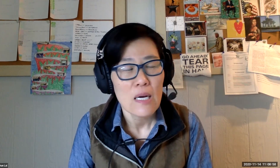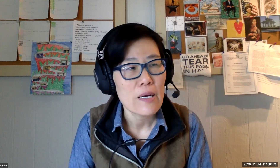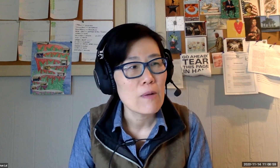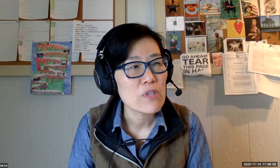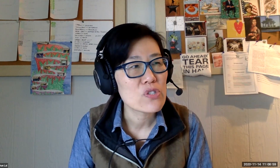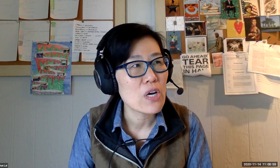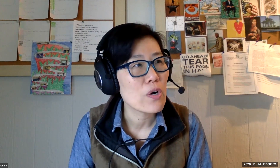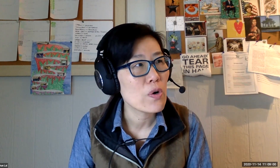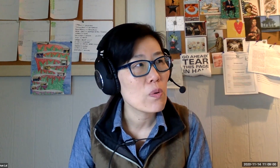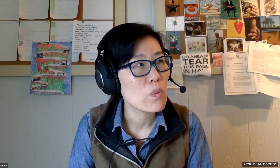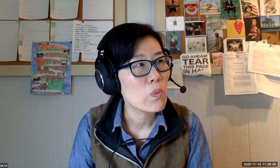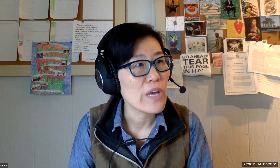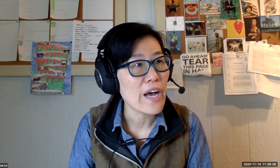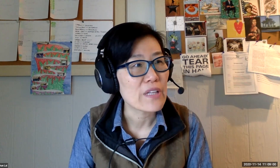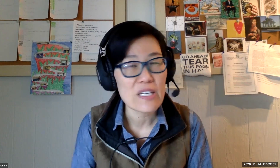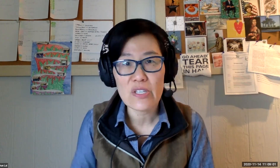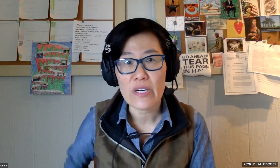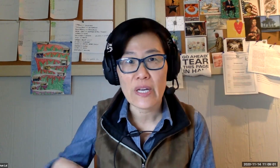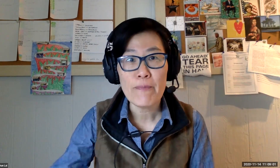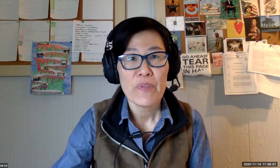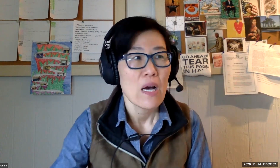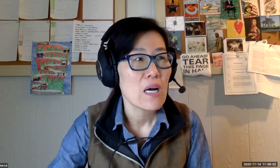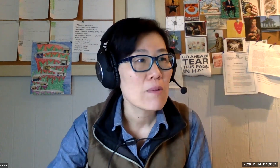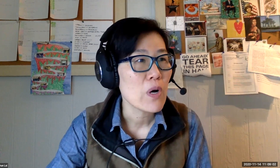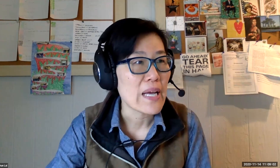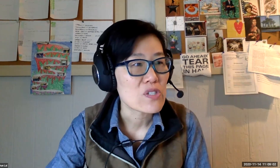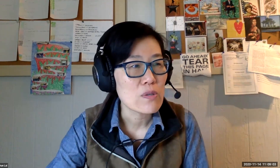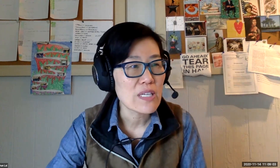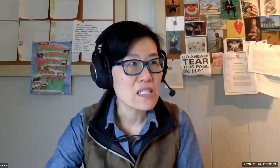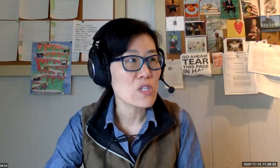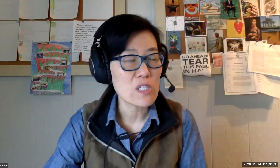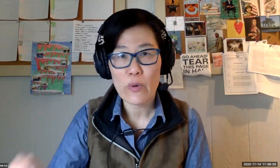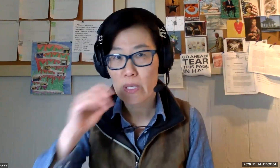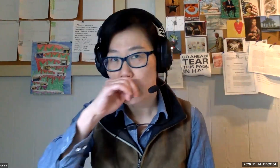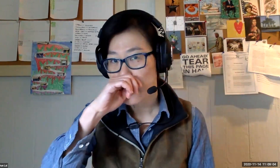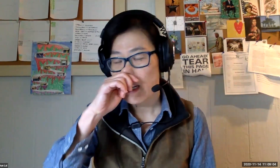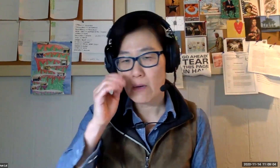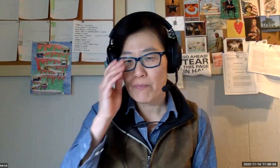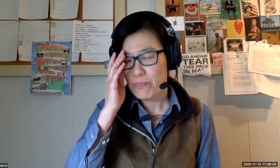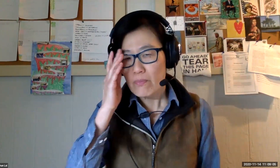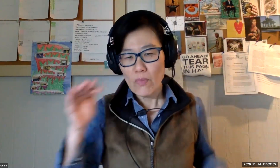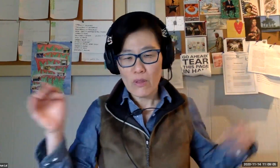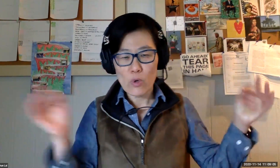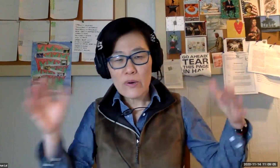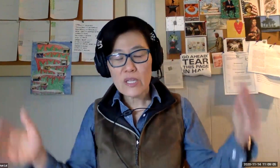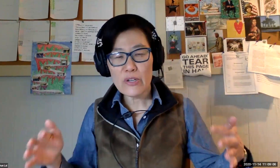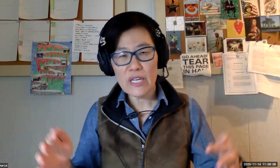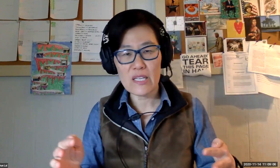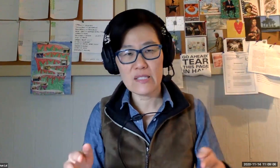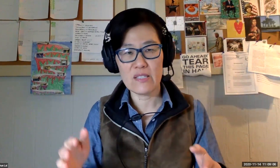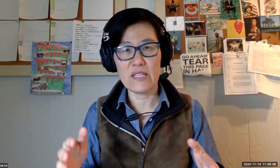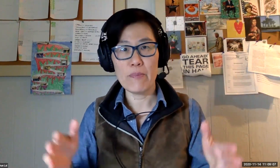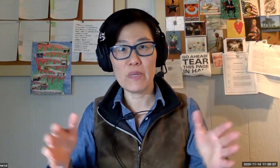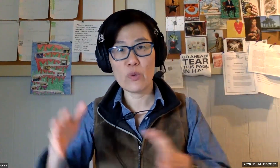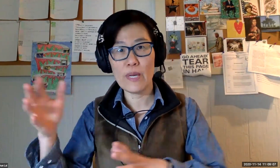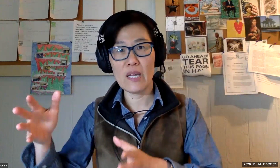feel. So yeah, let's get started, okay? Okay, so today's session is about query letters. The query letter